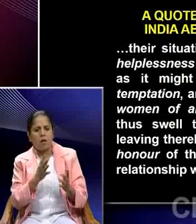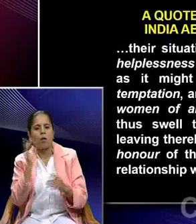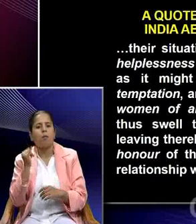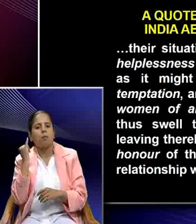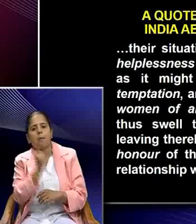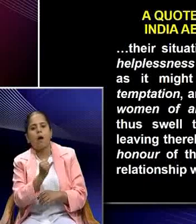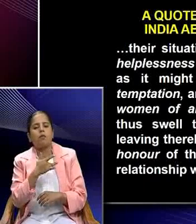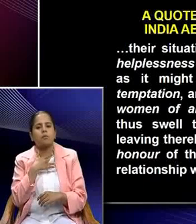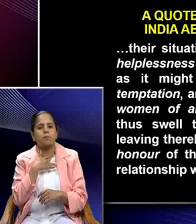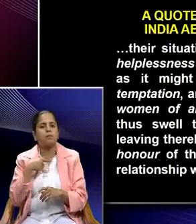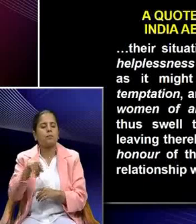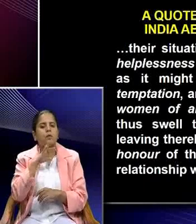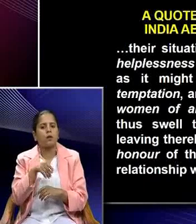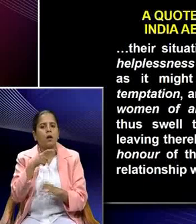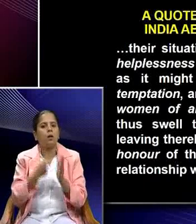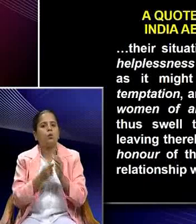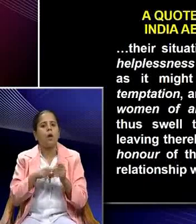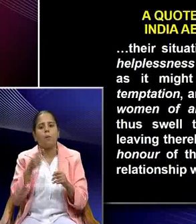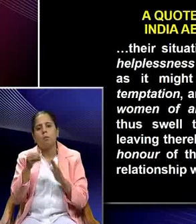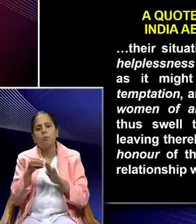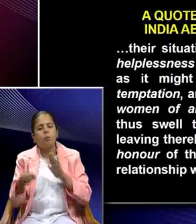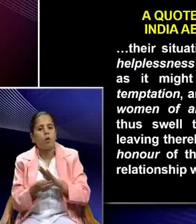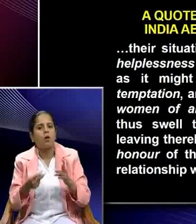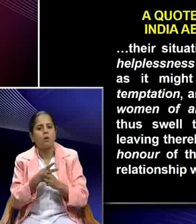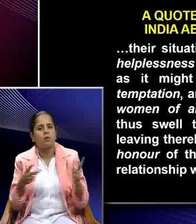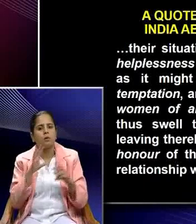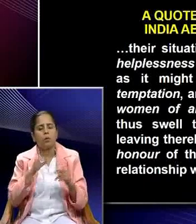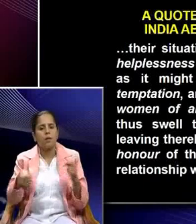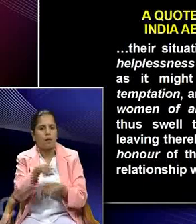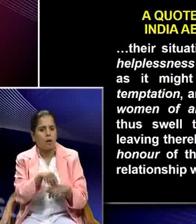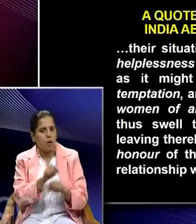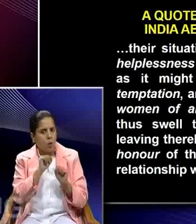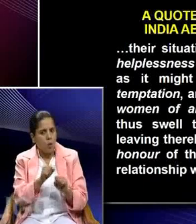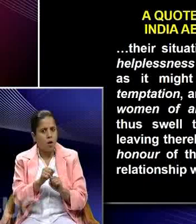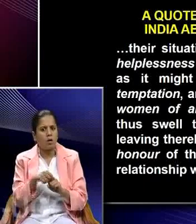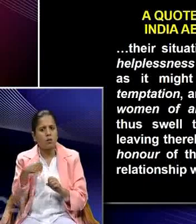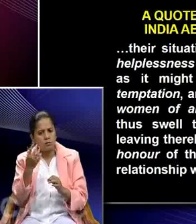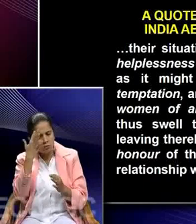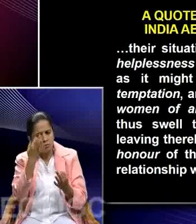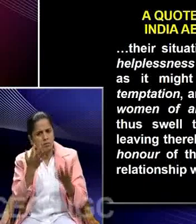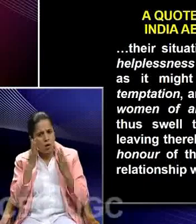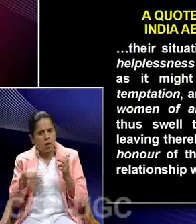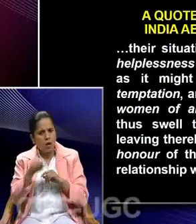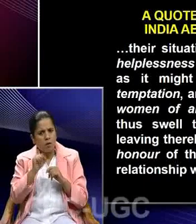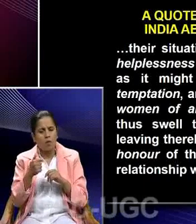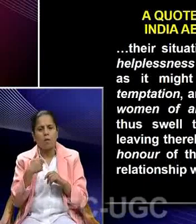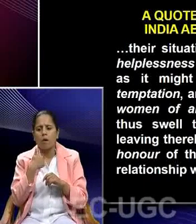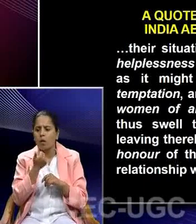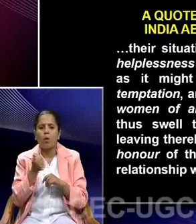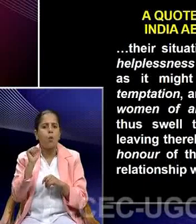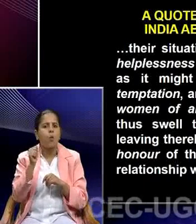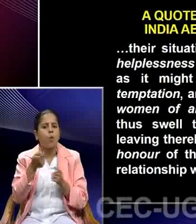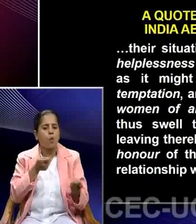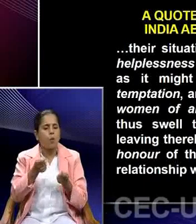and thus swell the ranks of prostitutes, leaving an indelible blot on the honor of those